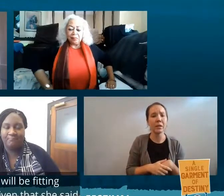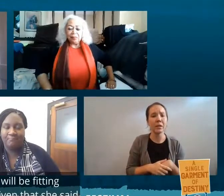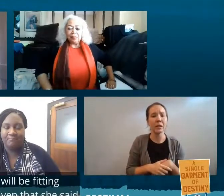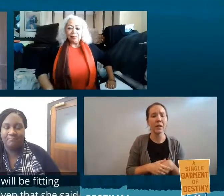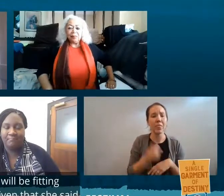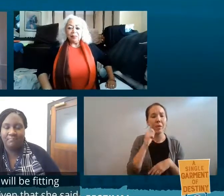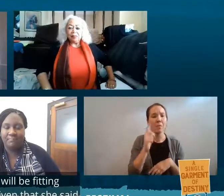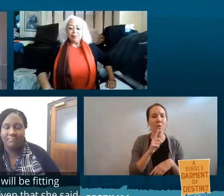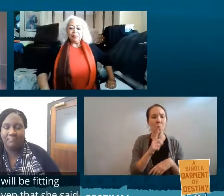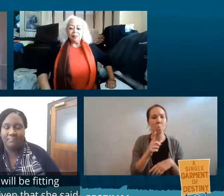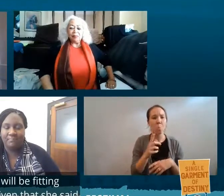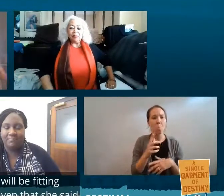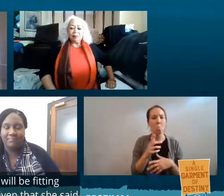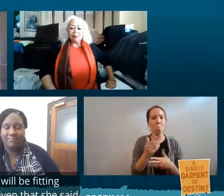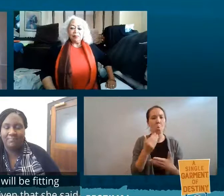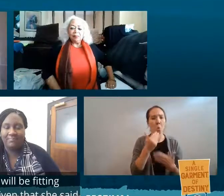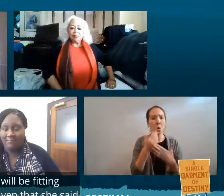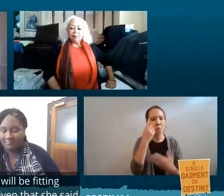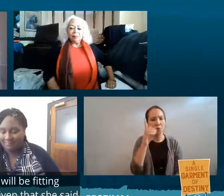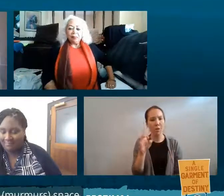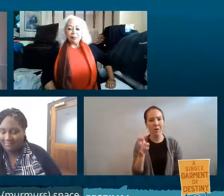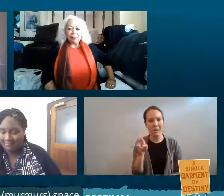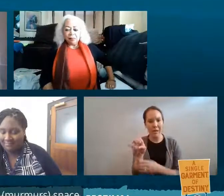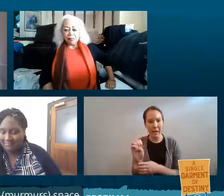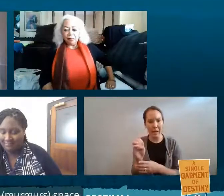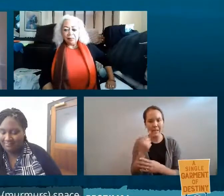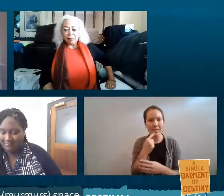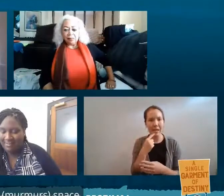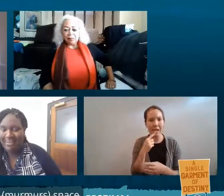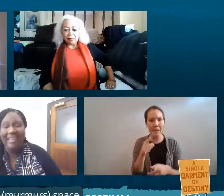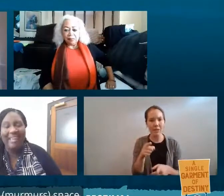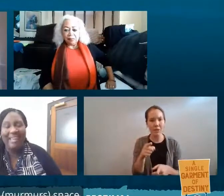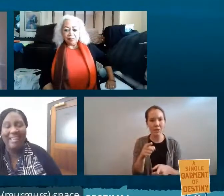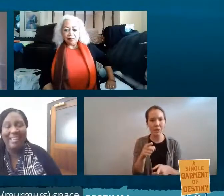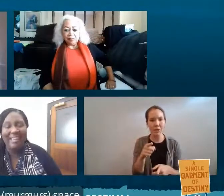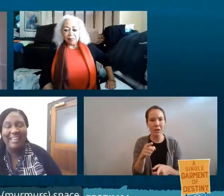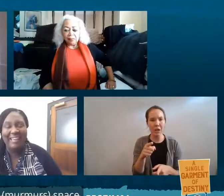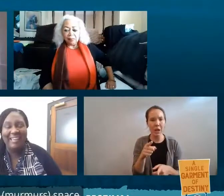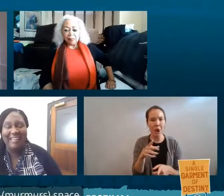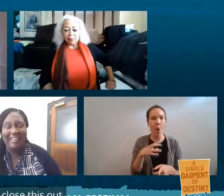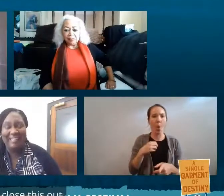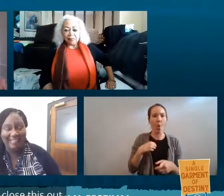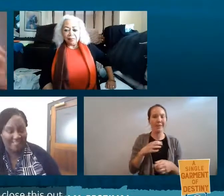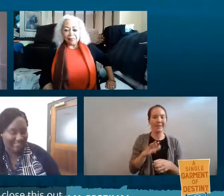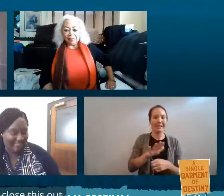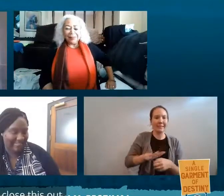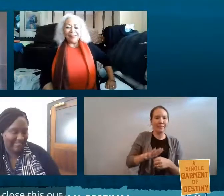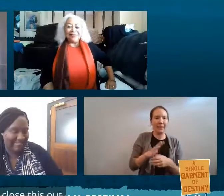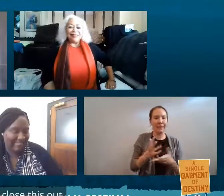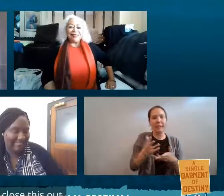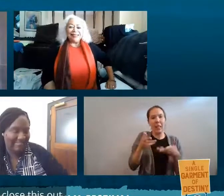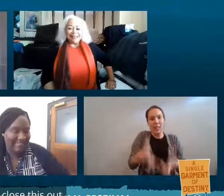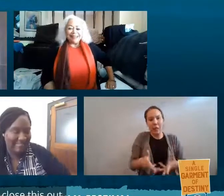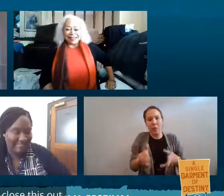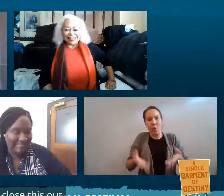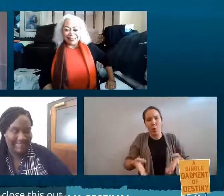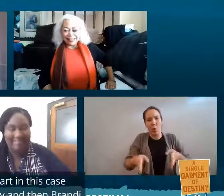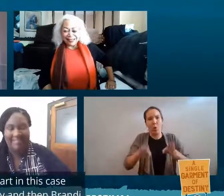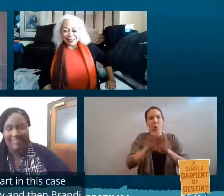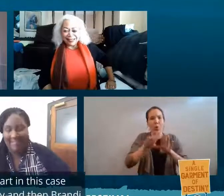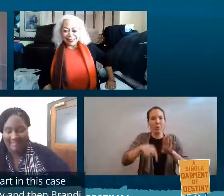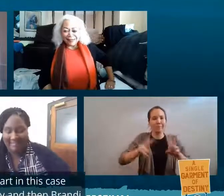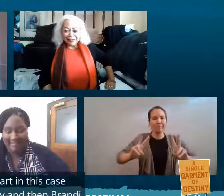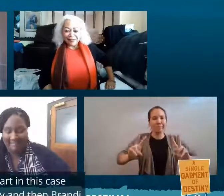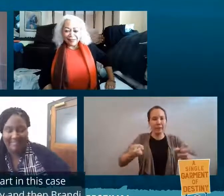would be fitting for Diane, given that she said she owns the elder space, I'll let you close us